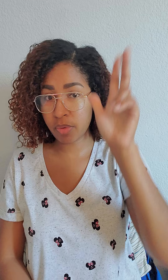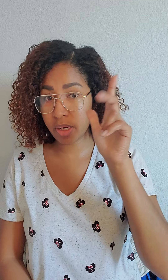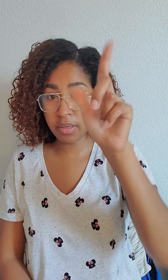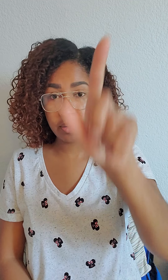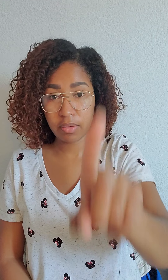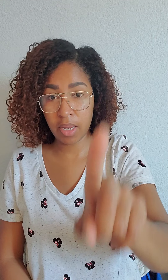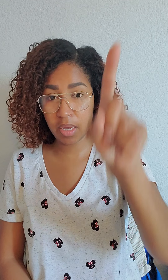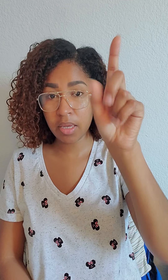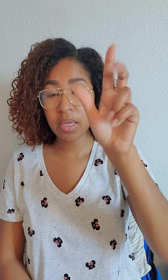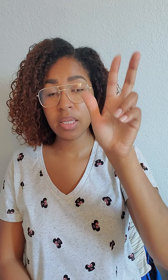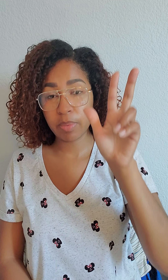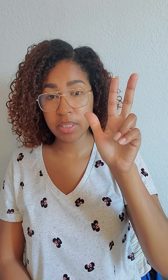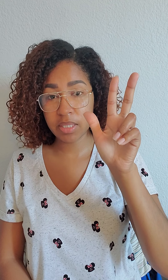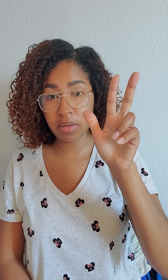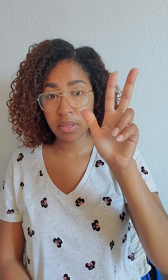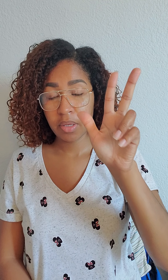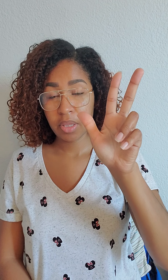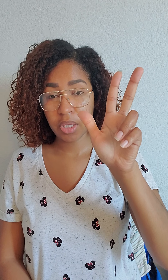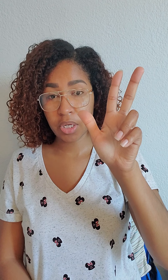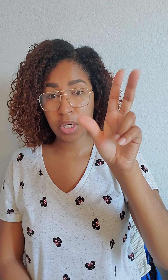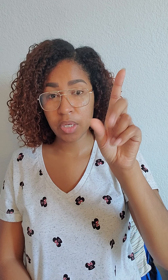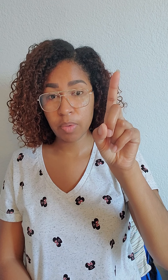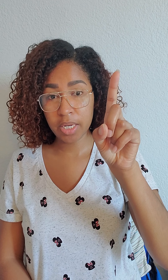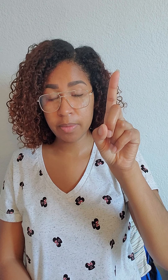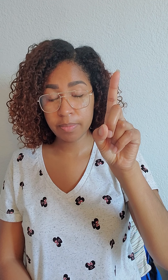31, okay? Keep it still. 31,